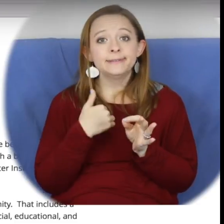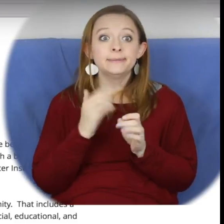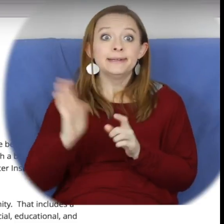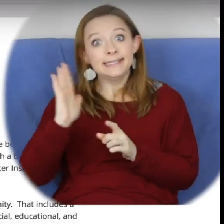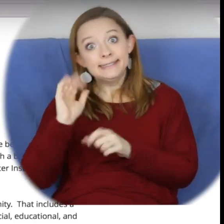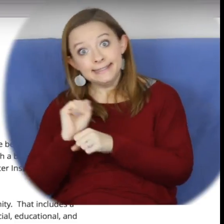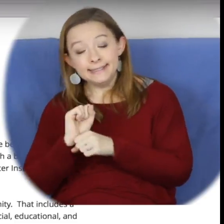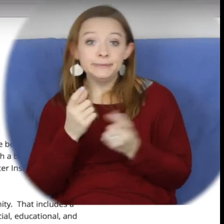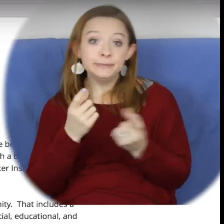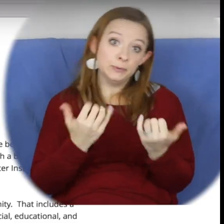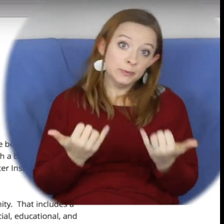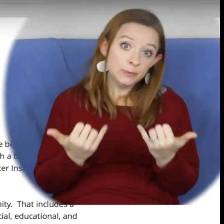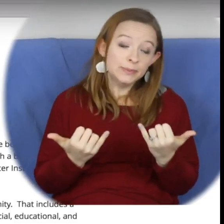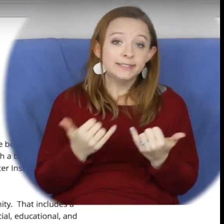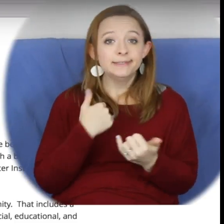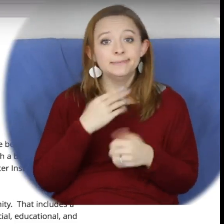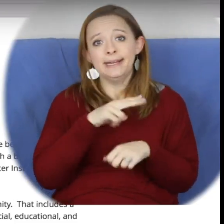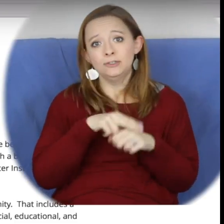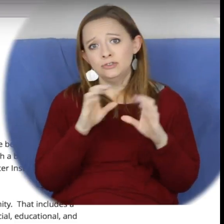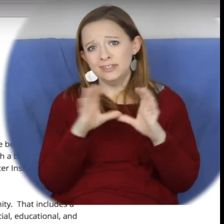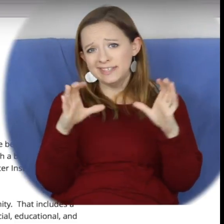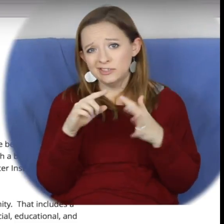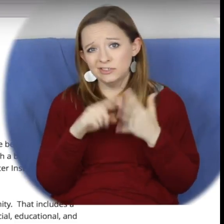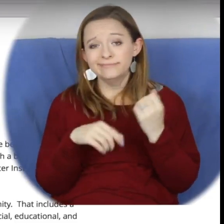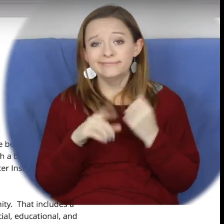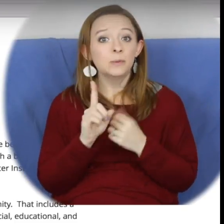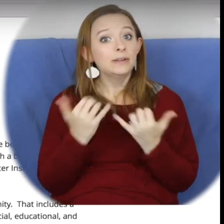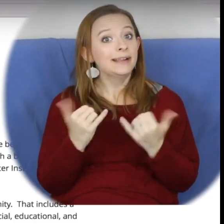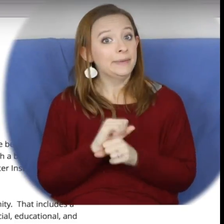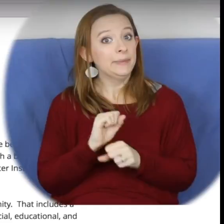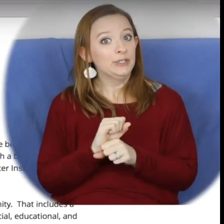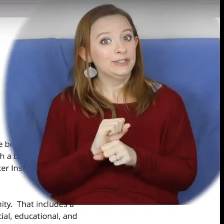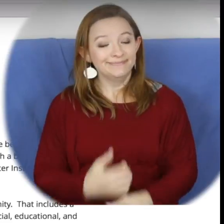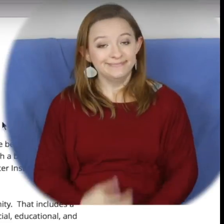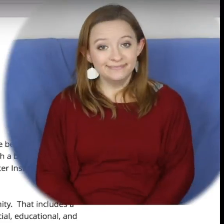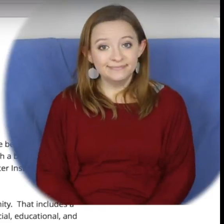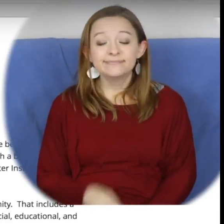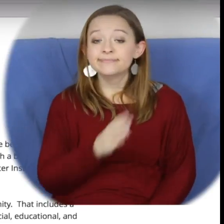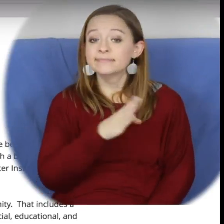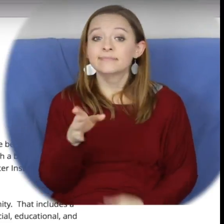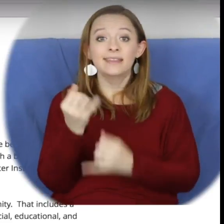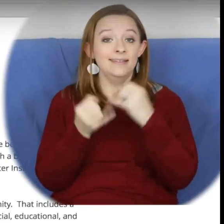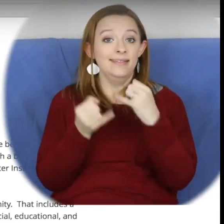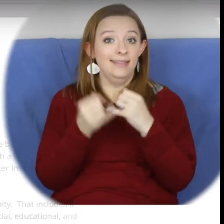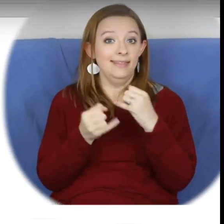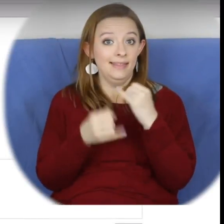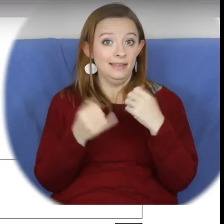bachelor's degree and my interpreting experience when I started, how did I get here, and my certification.